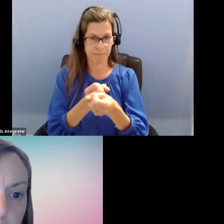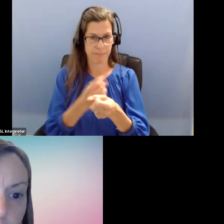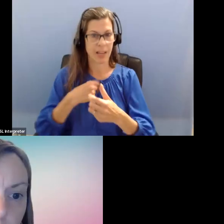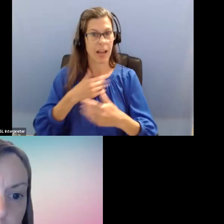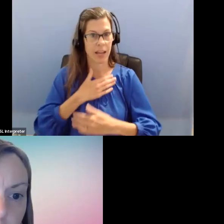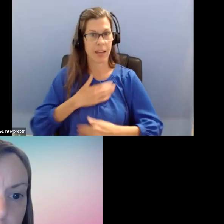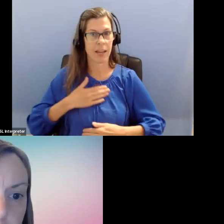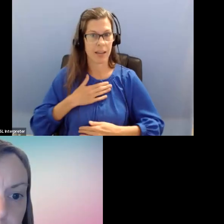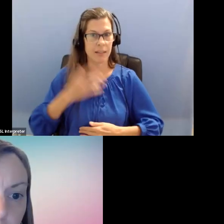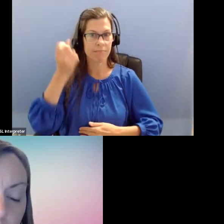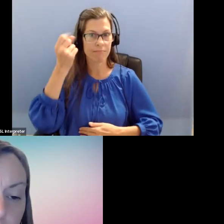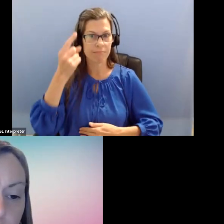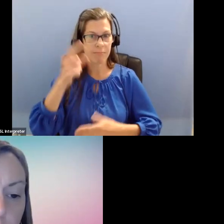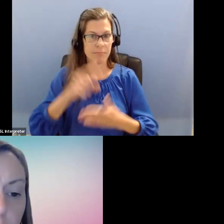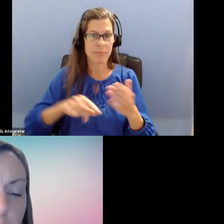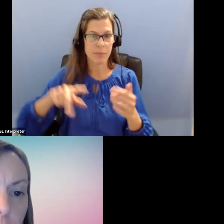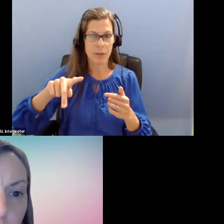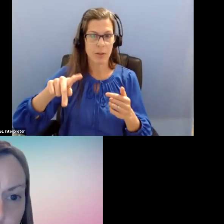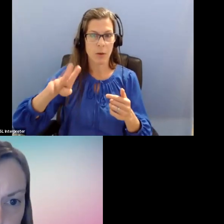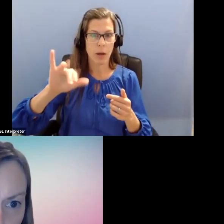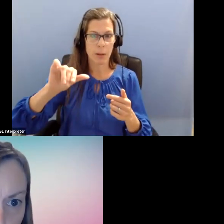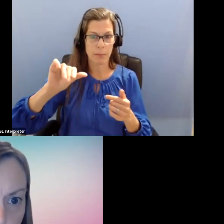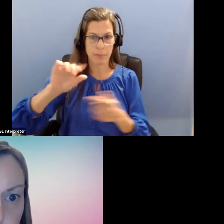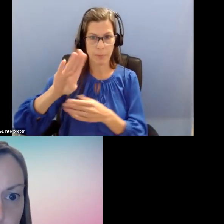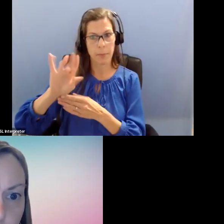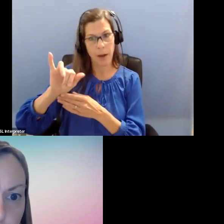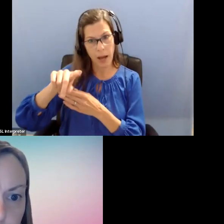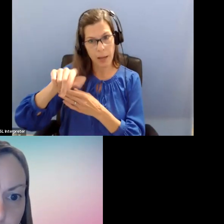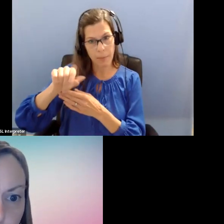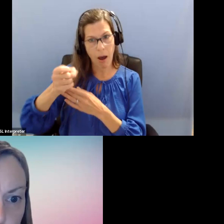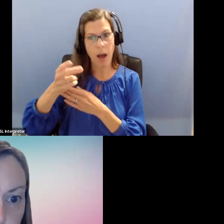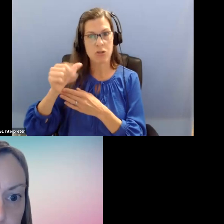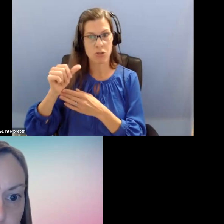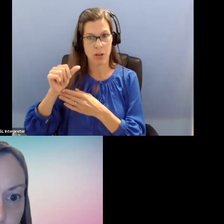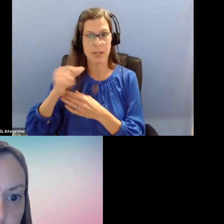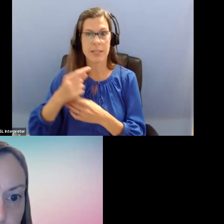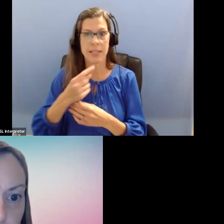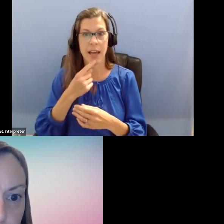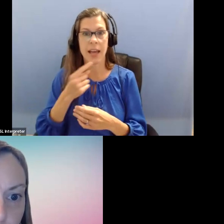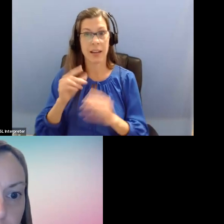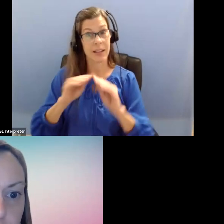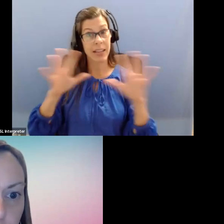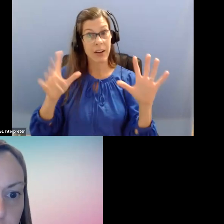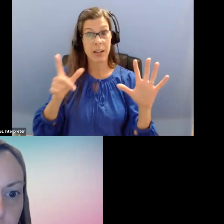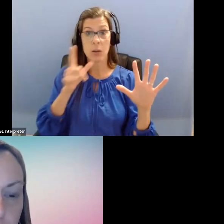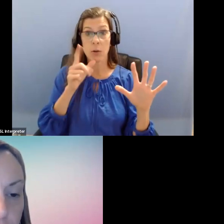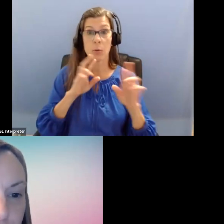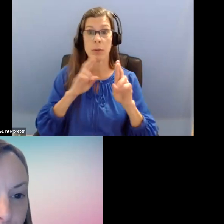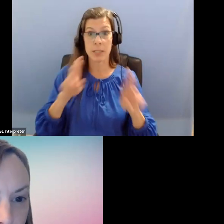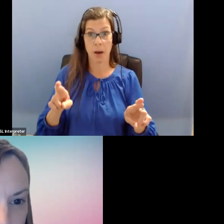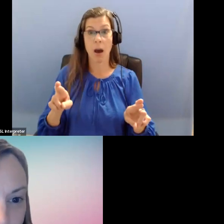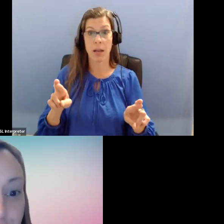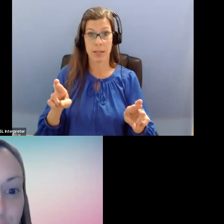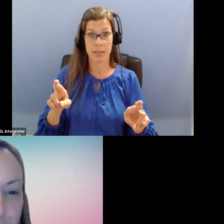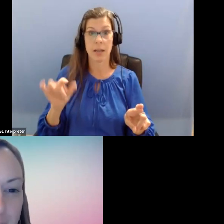said about clarity on who's responding when an email comes to multiple of us on the steering committee. I think